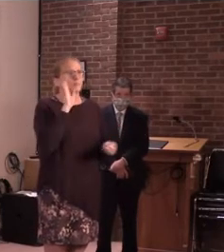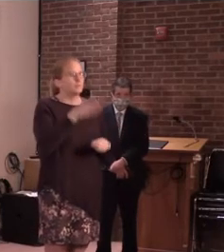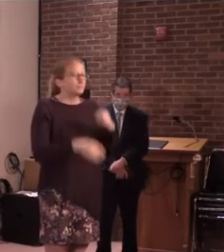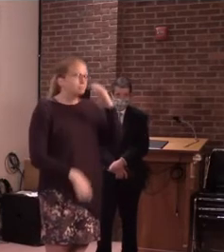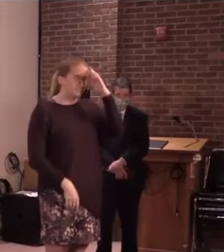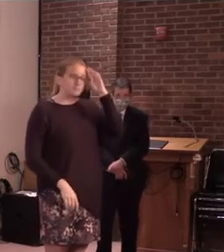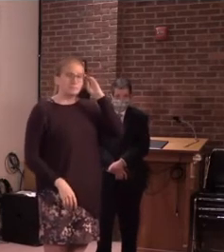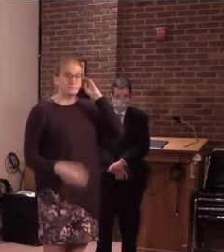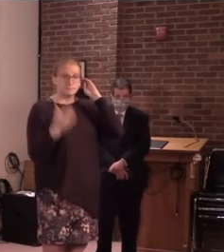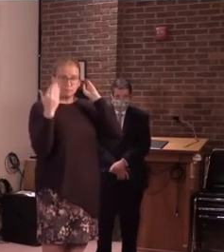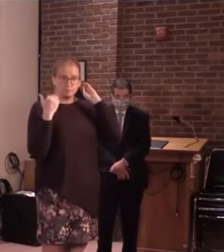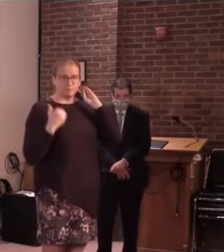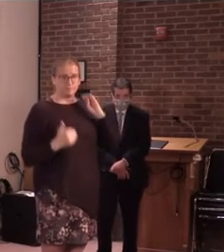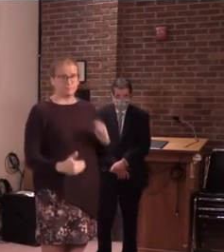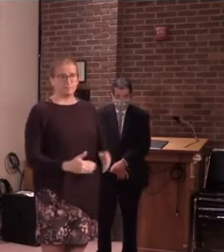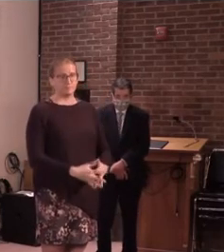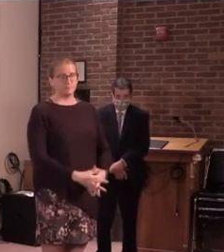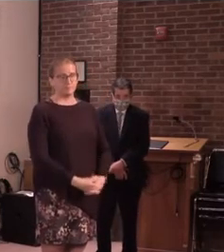Peter, VPR.